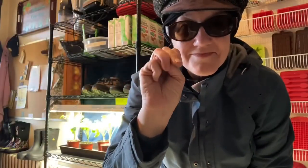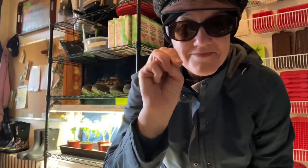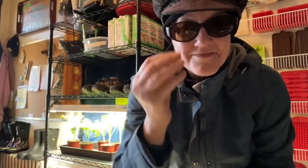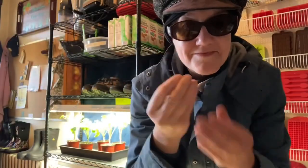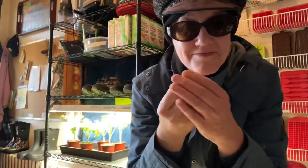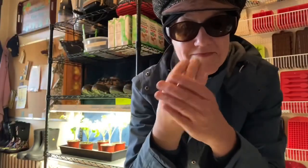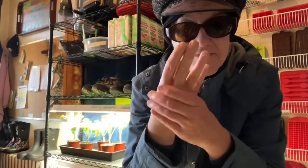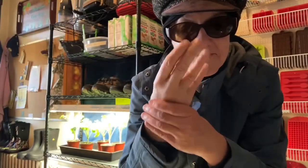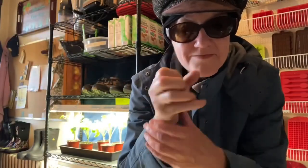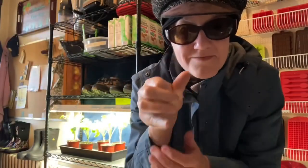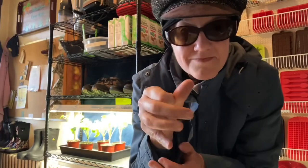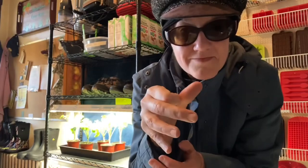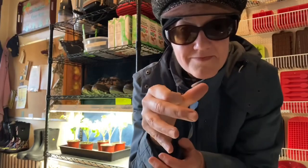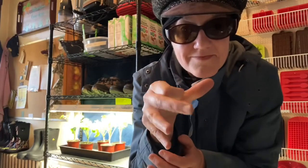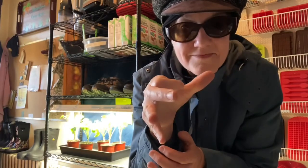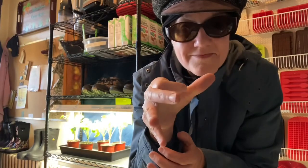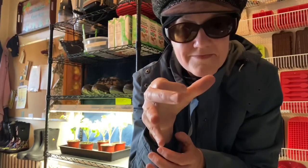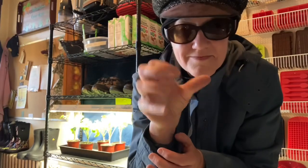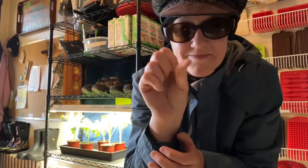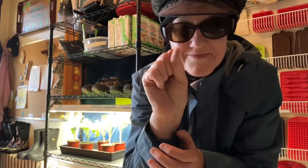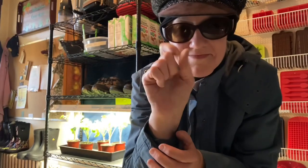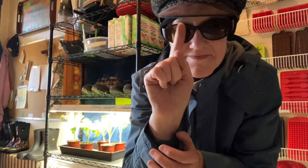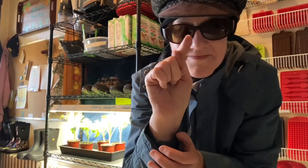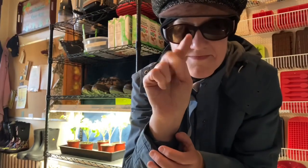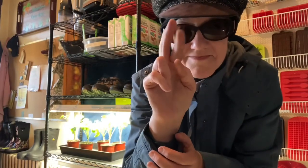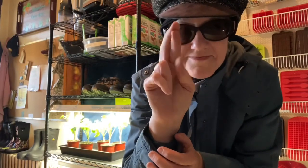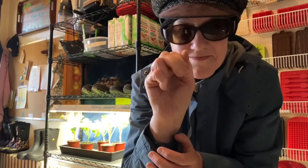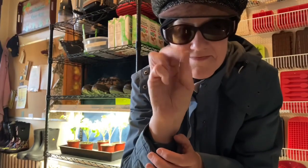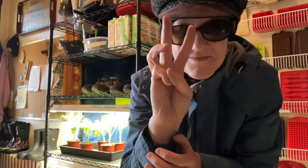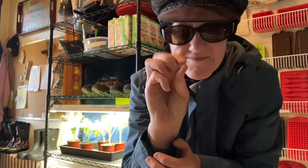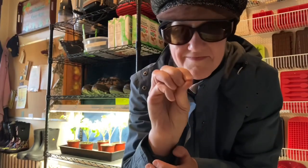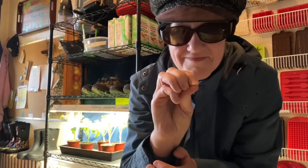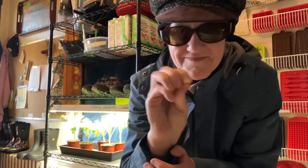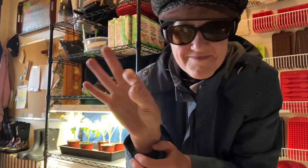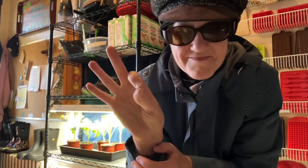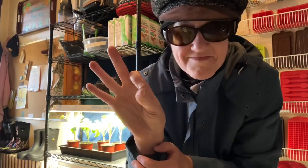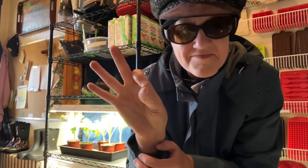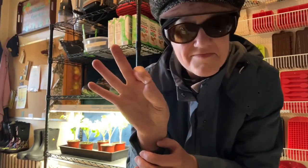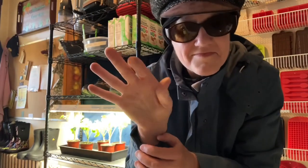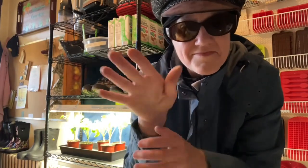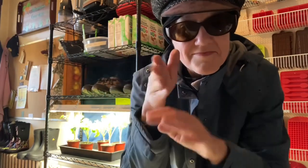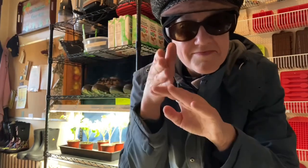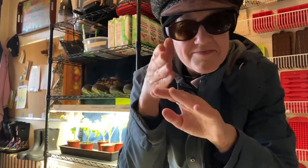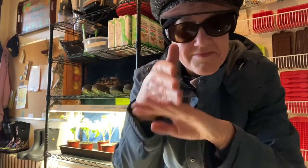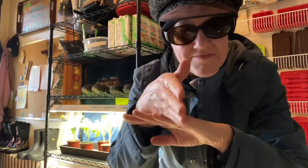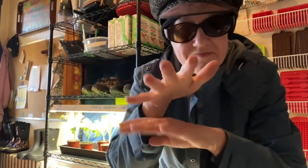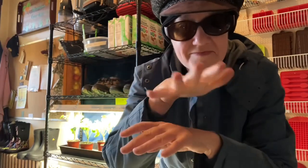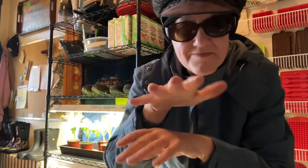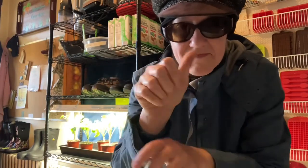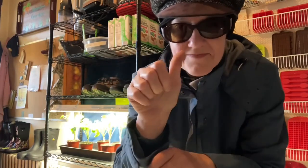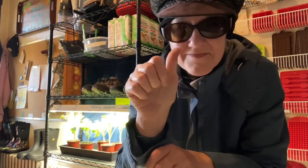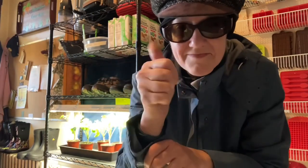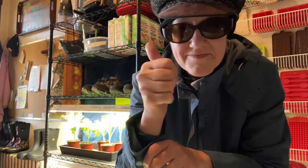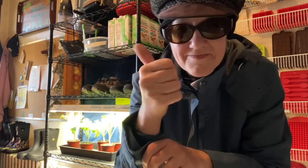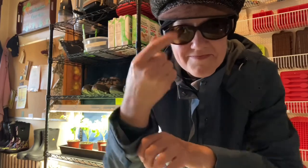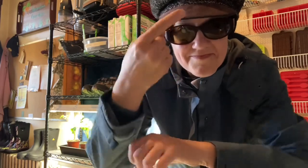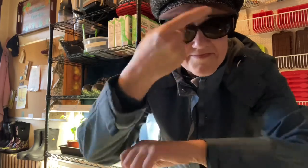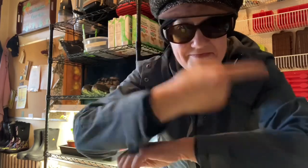Now, as the stem grew and the straw expanded, I removed the straw. And that was after